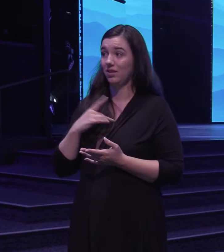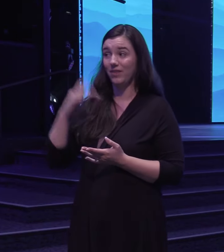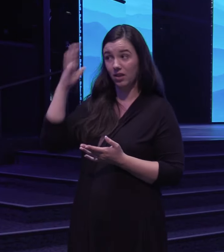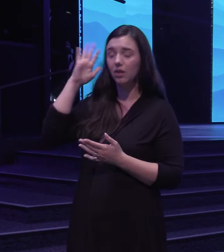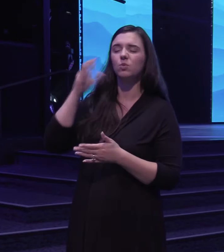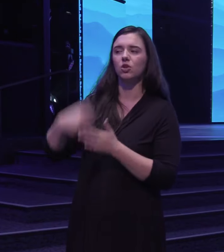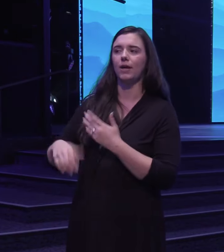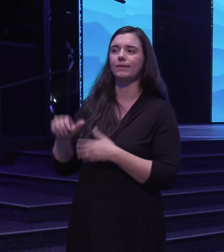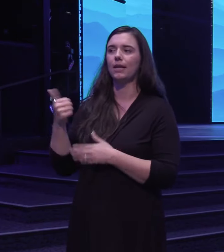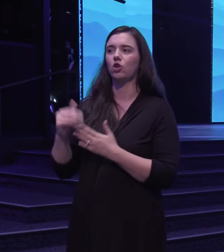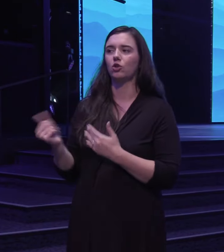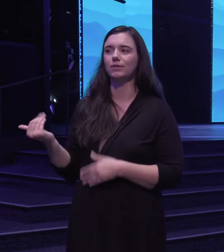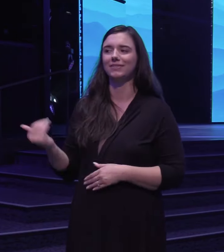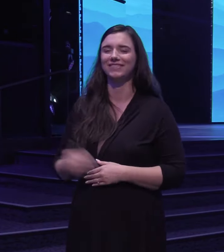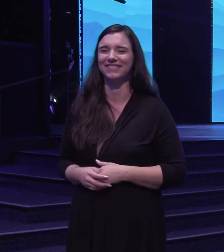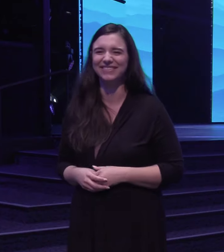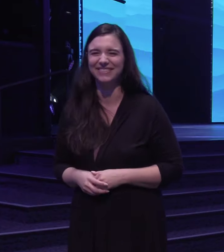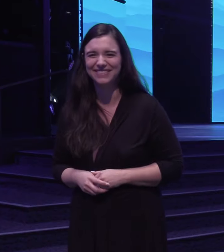cost you 10 bucks.